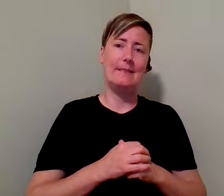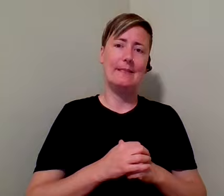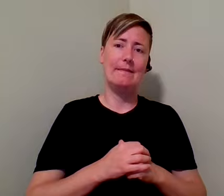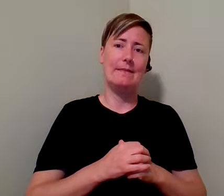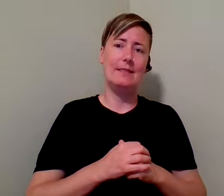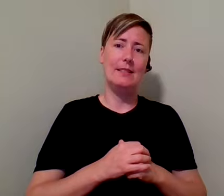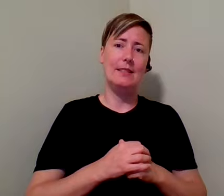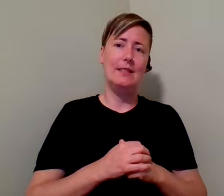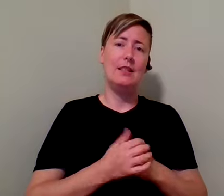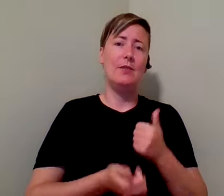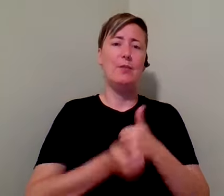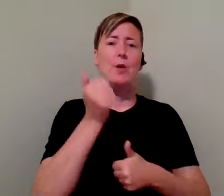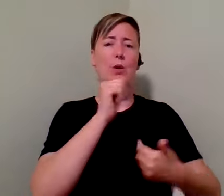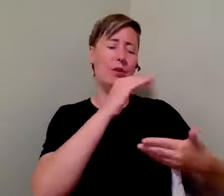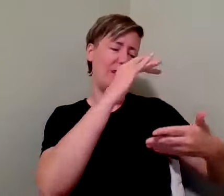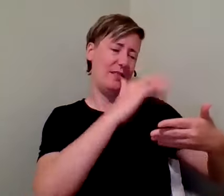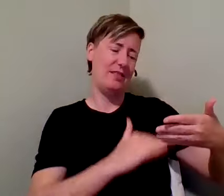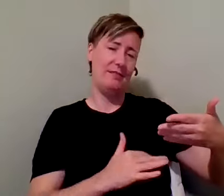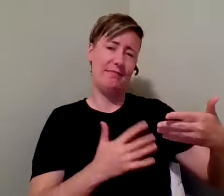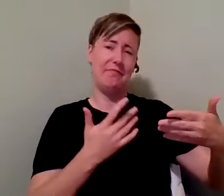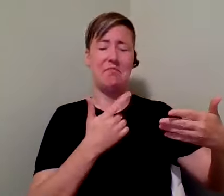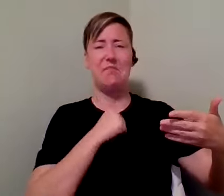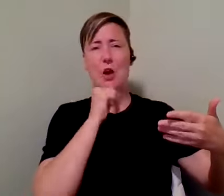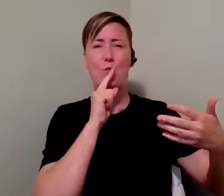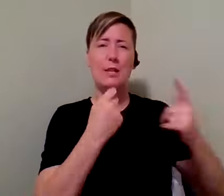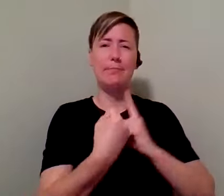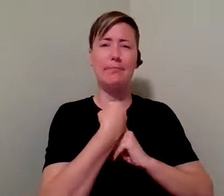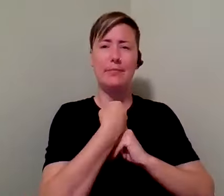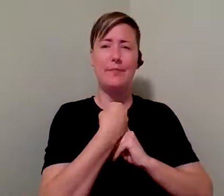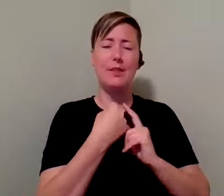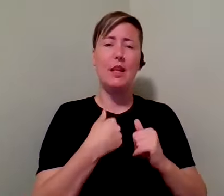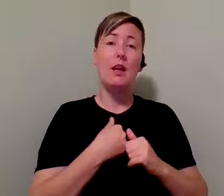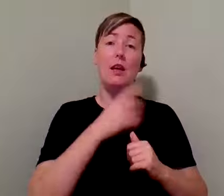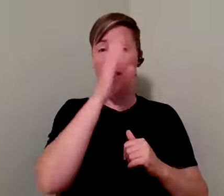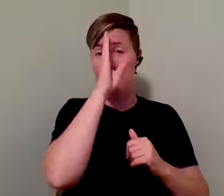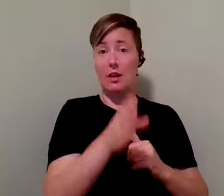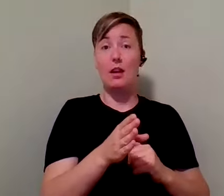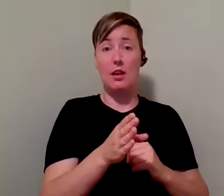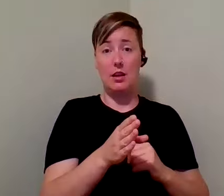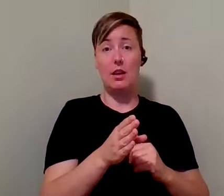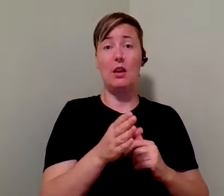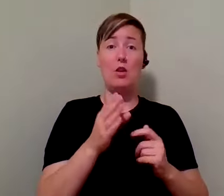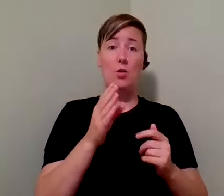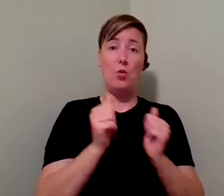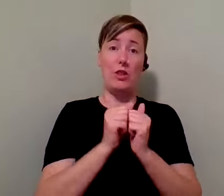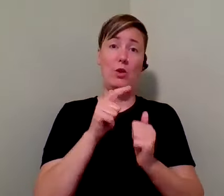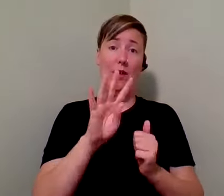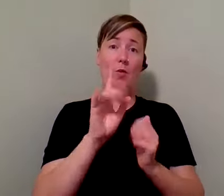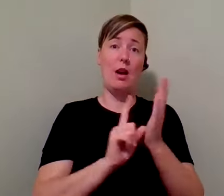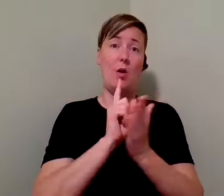the pages of the daily reflections. I got sober 12 on the 24 hours a day book. I still love the first reading of